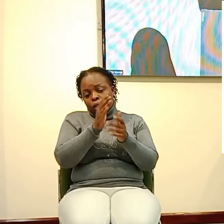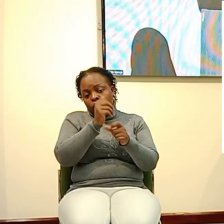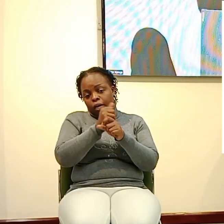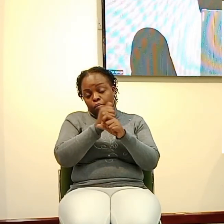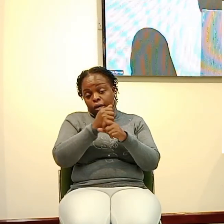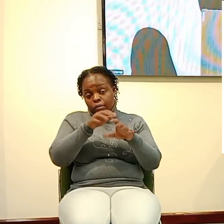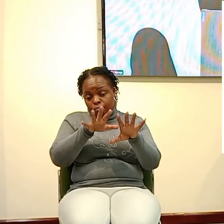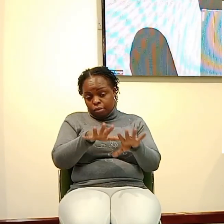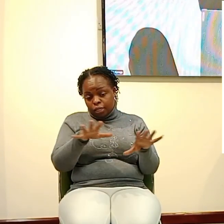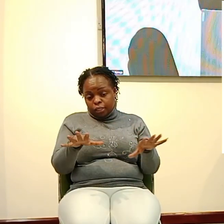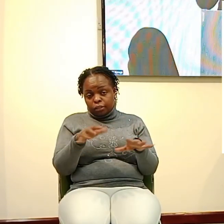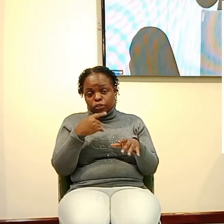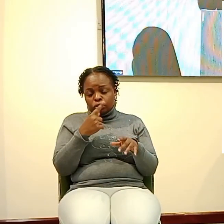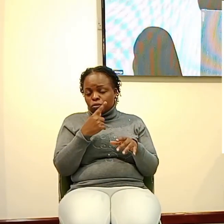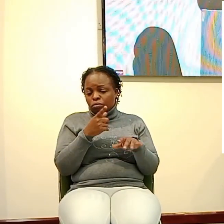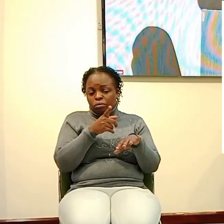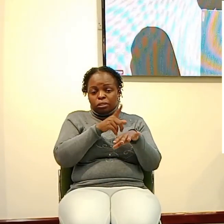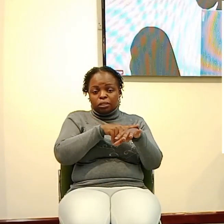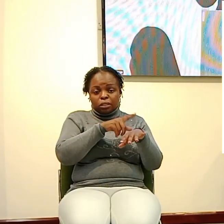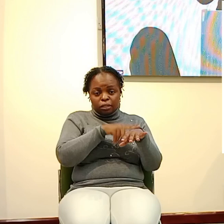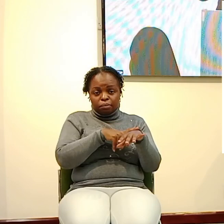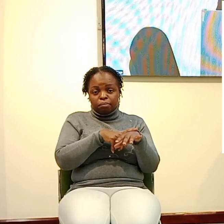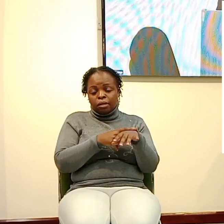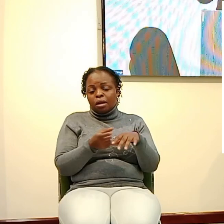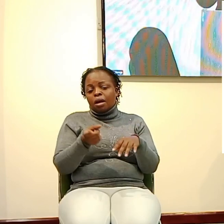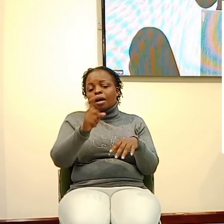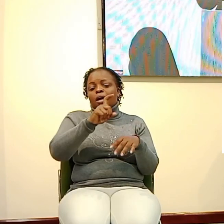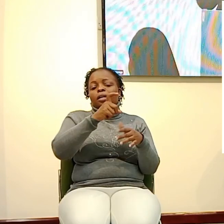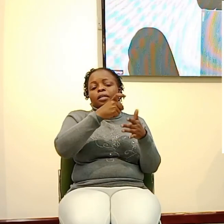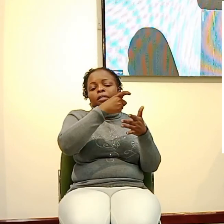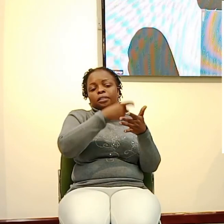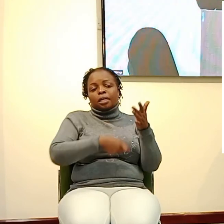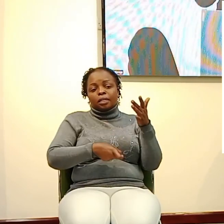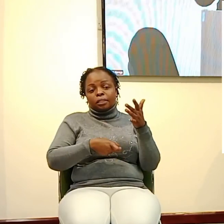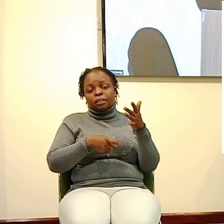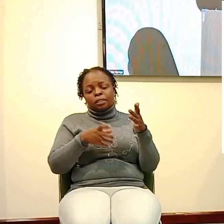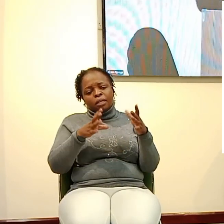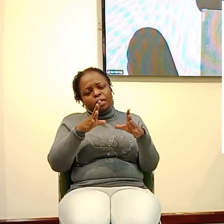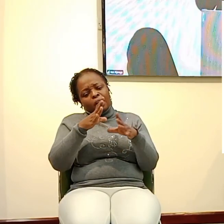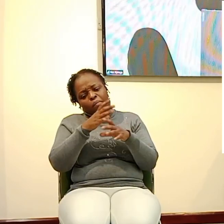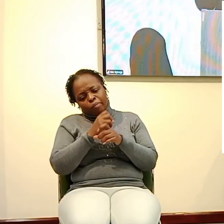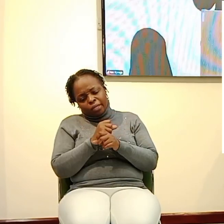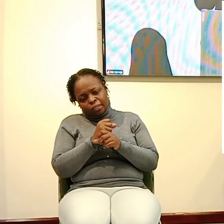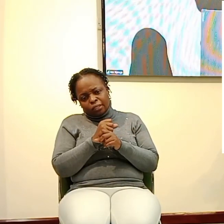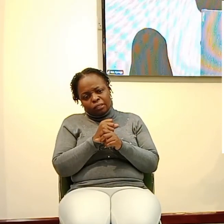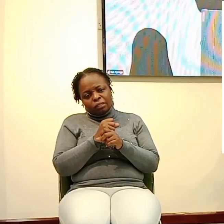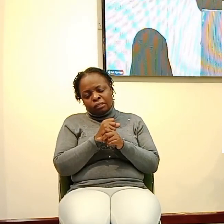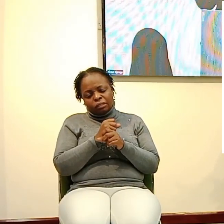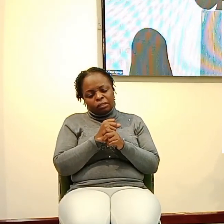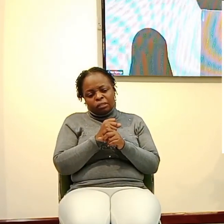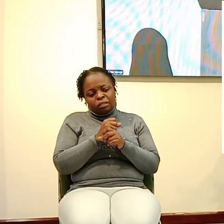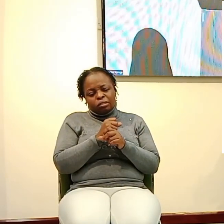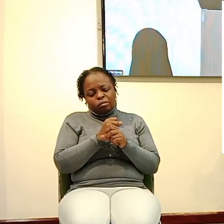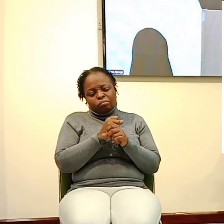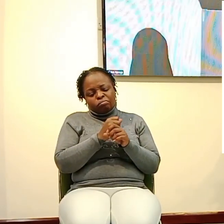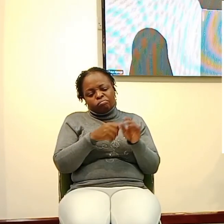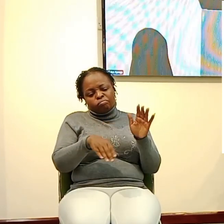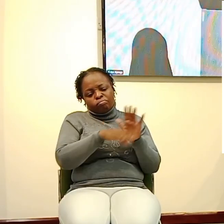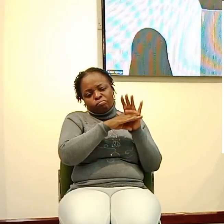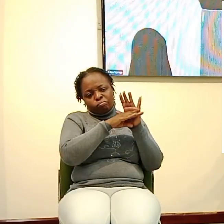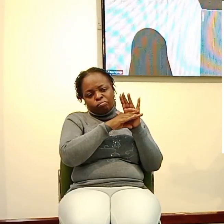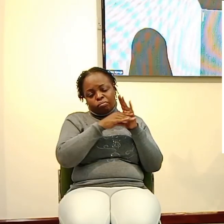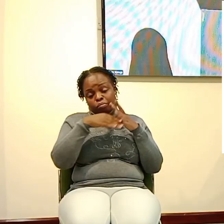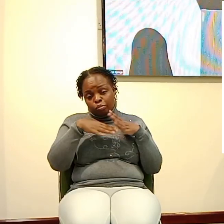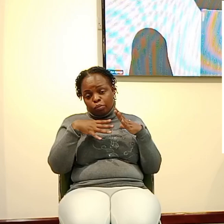market, right? So the minute you increase taxation, companies would opt to do what? To let people go. And who